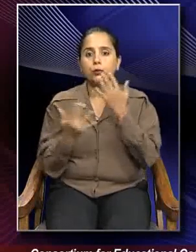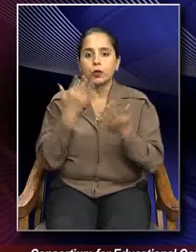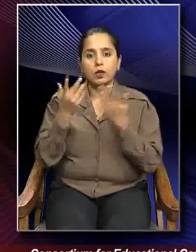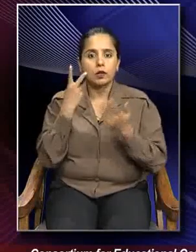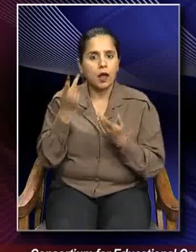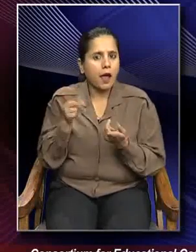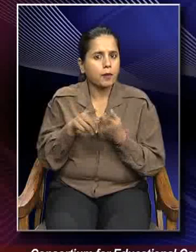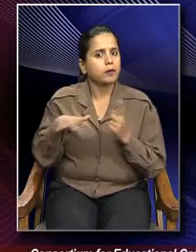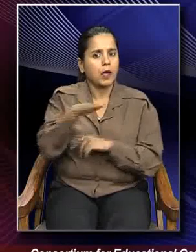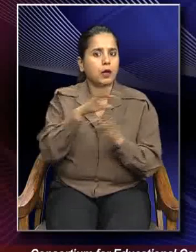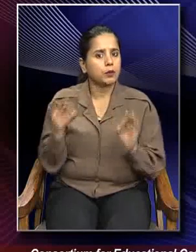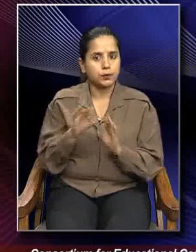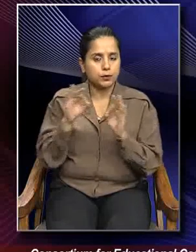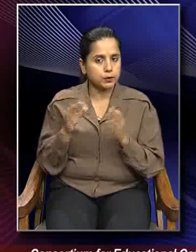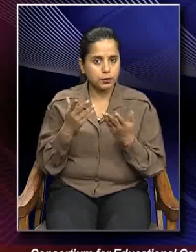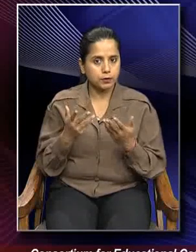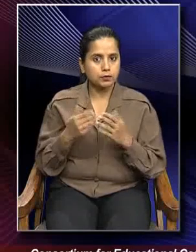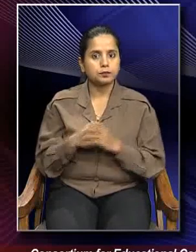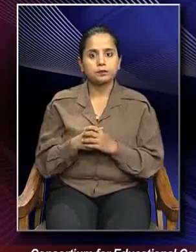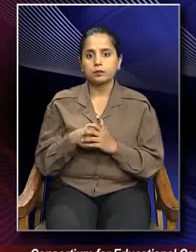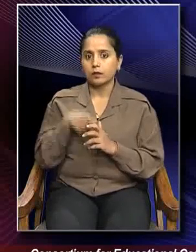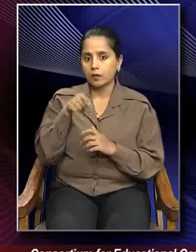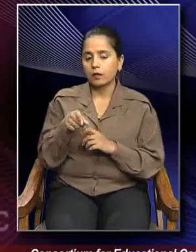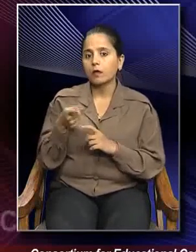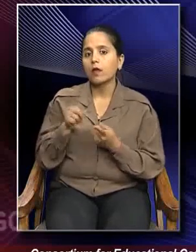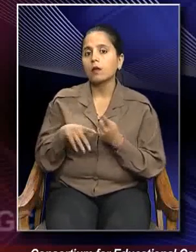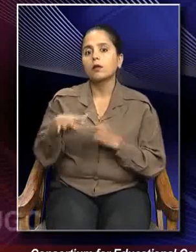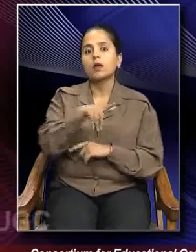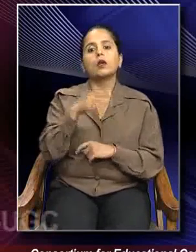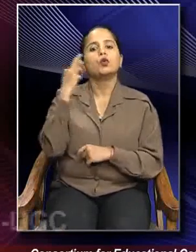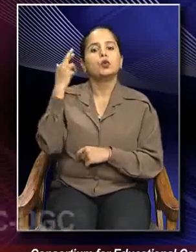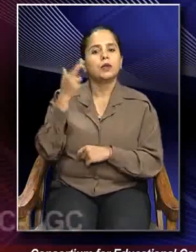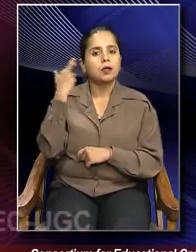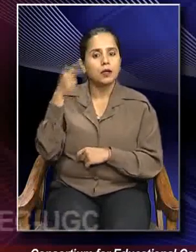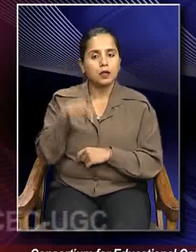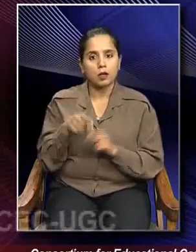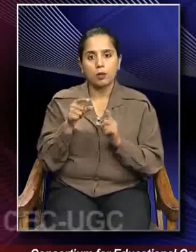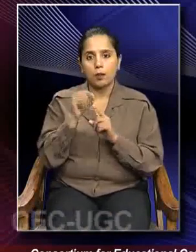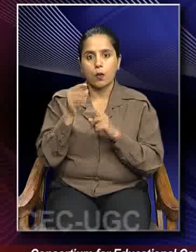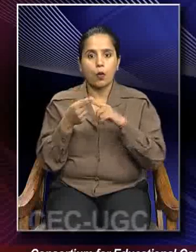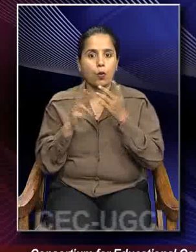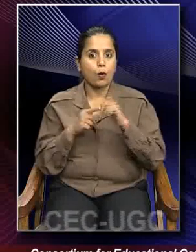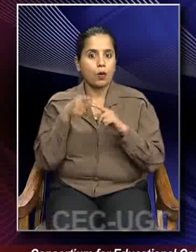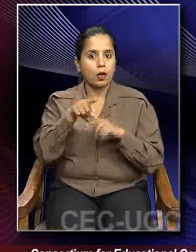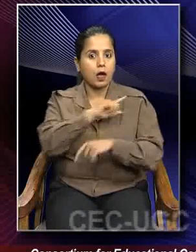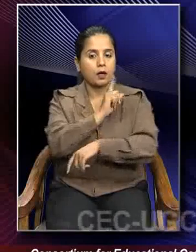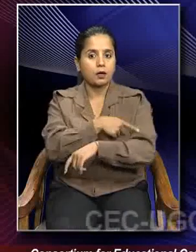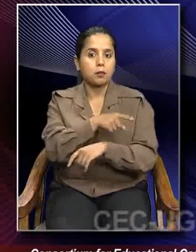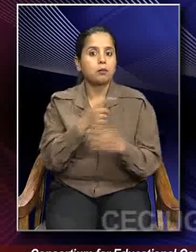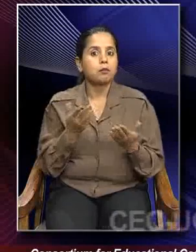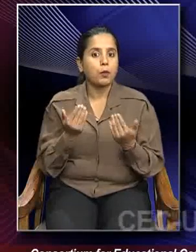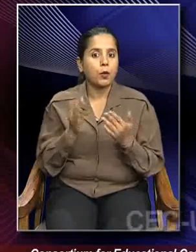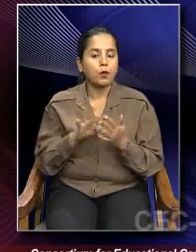take place. And this is precisely the reason that the potent energy might have